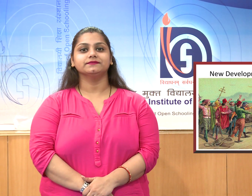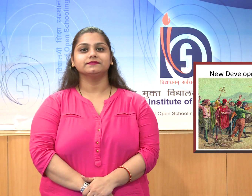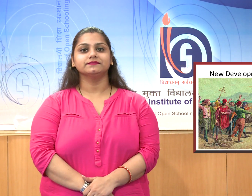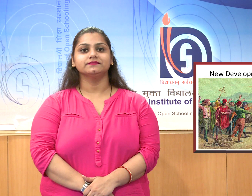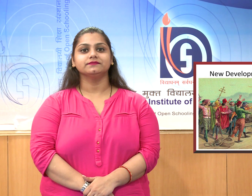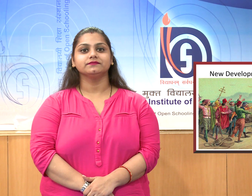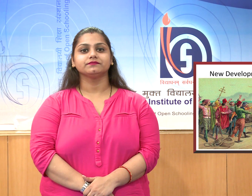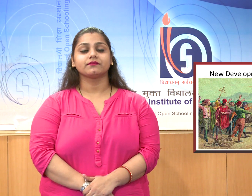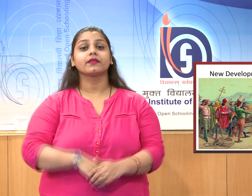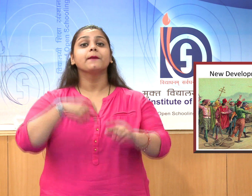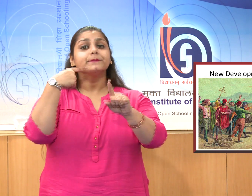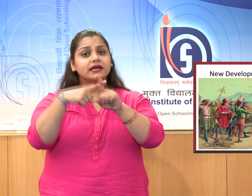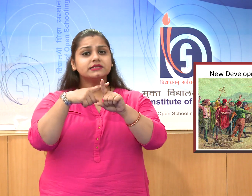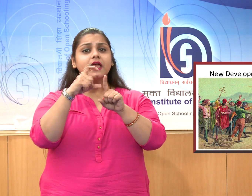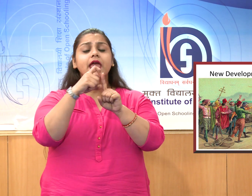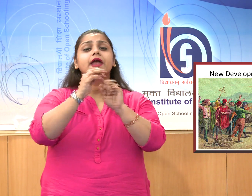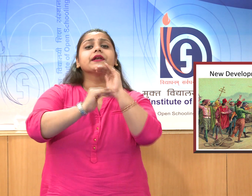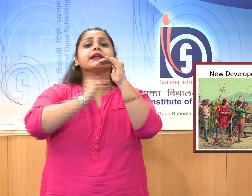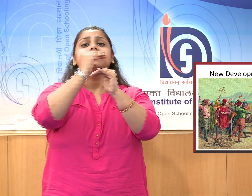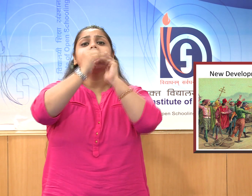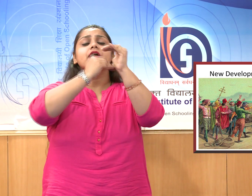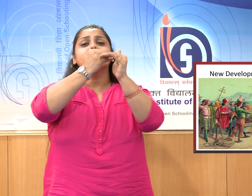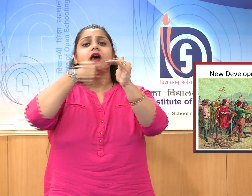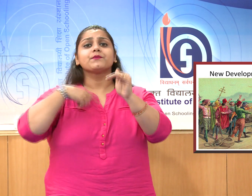They also developed new institutions of learning